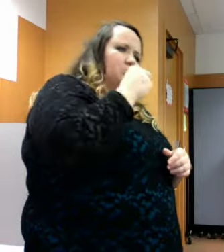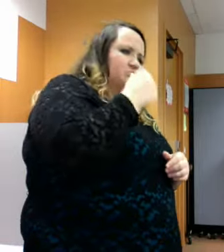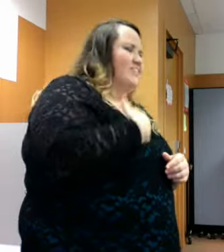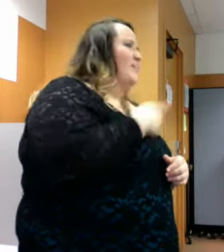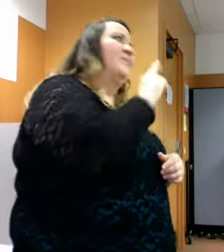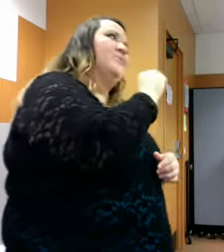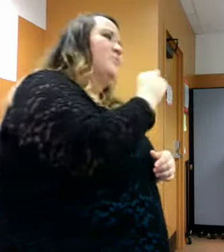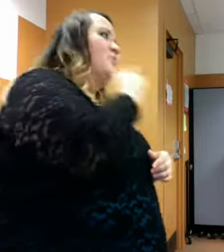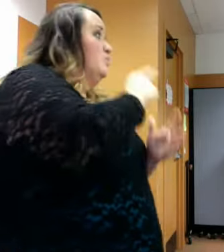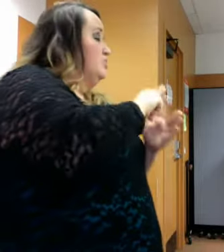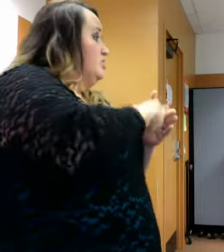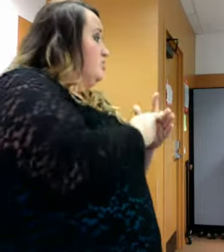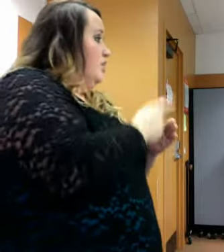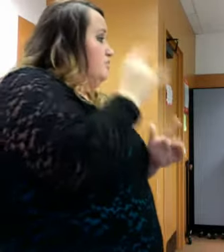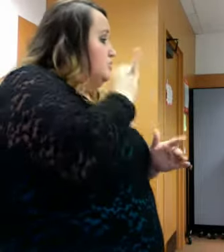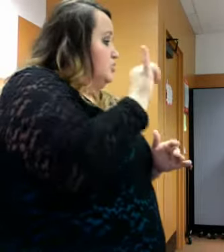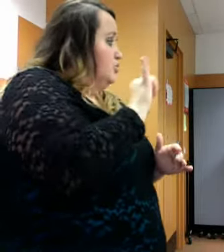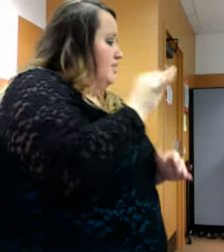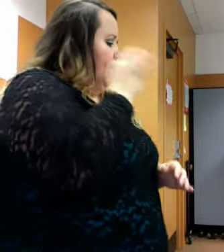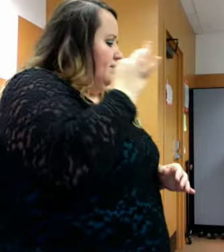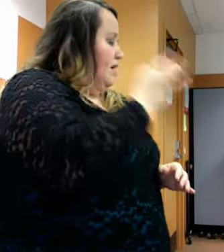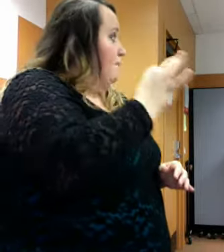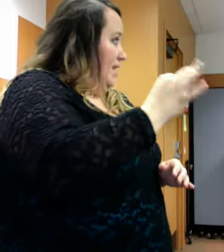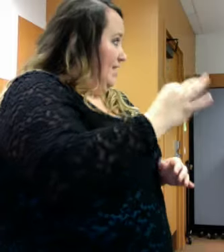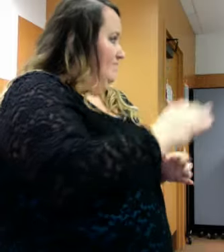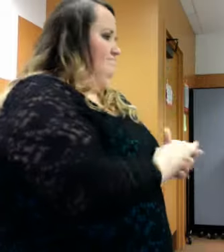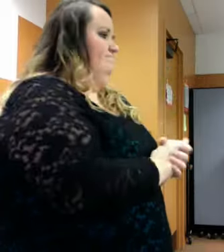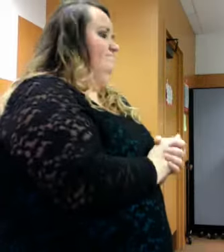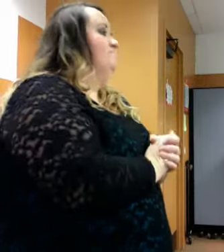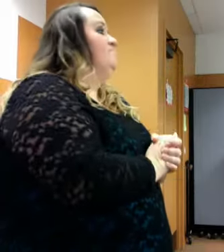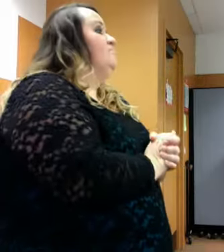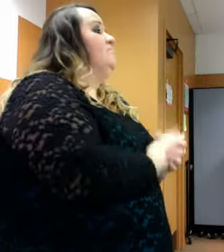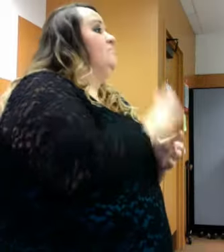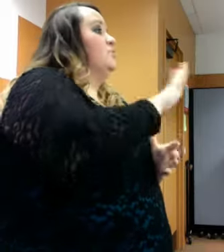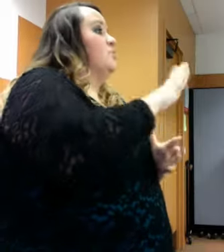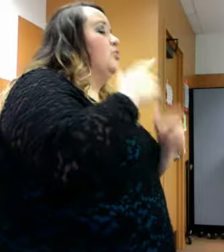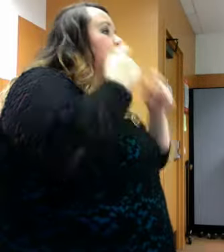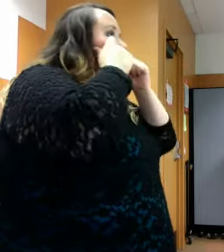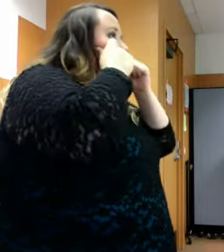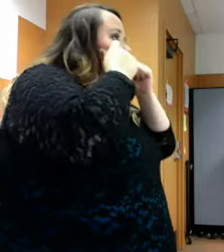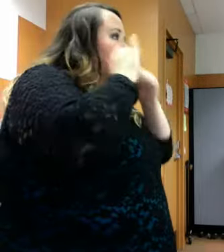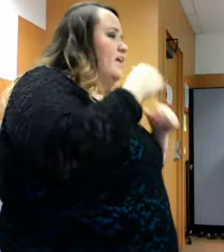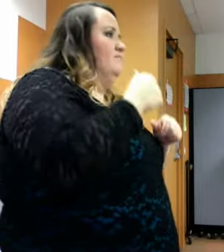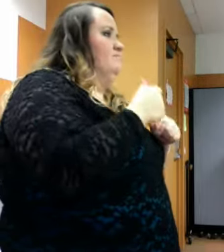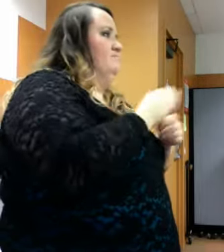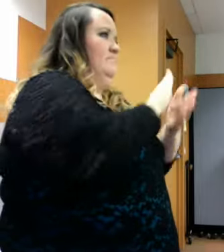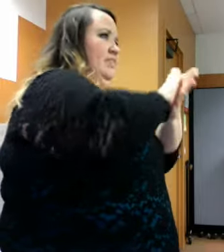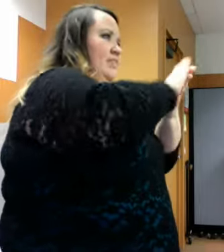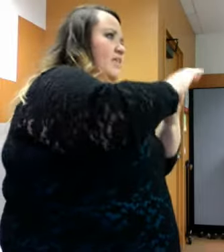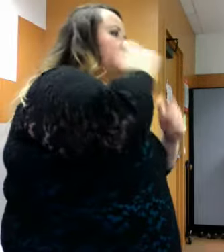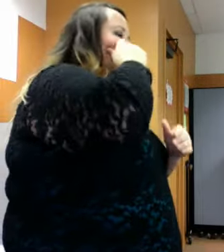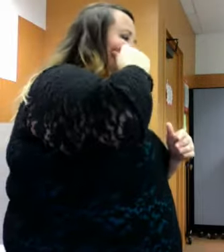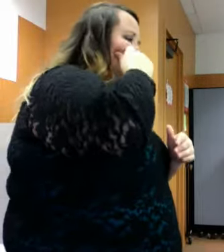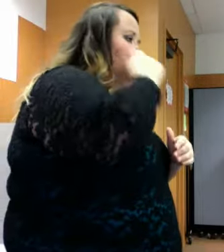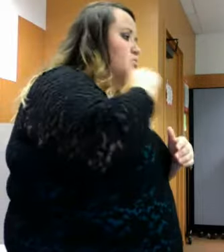started out like a copper penny. So her outer shell, that thin membrane, that was sculpted by the Frenchman Bartholdi, but